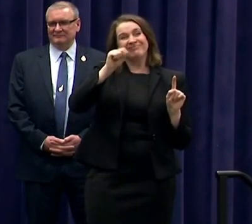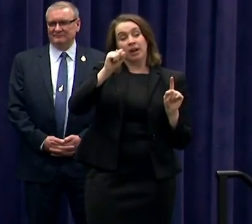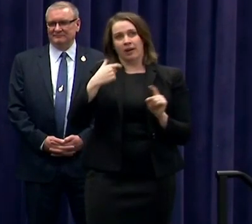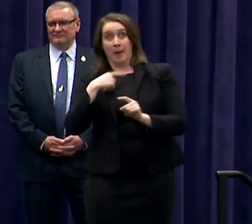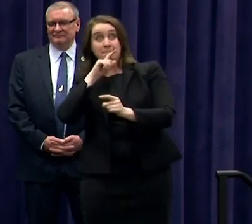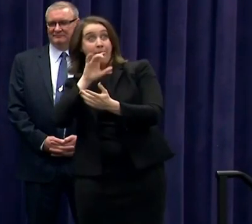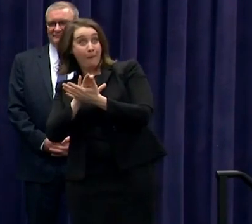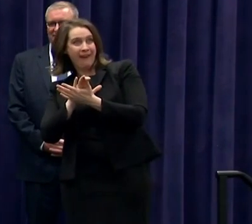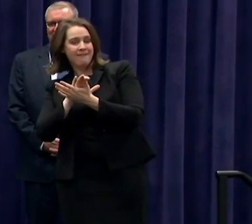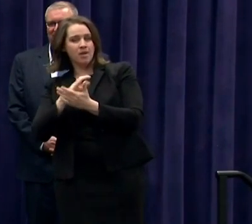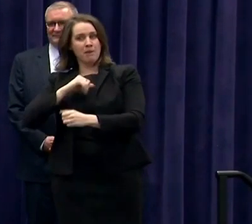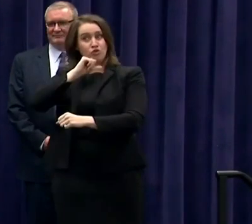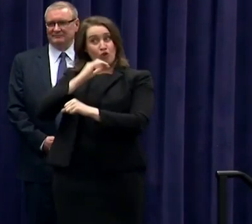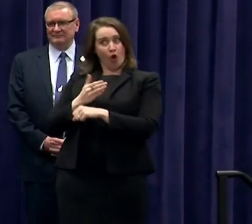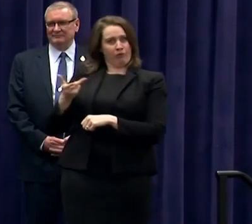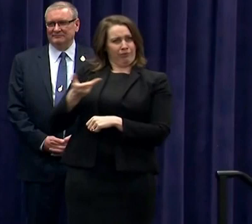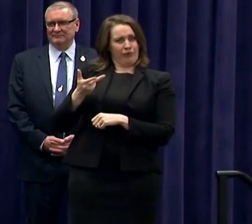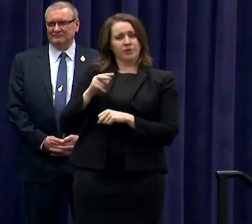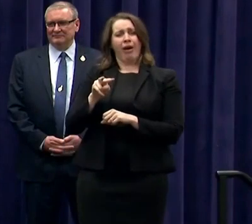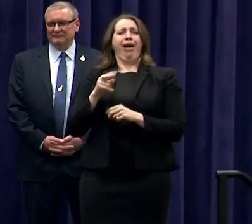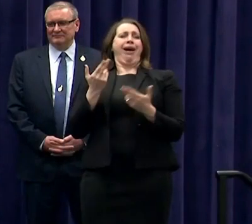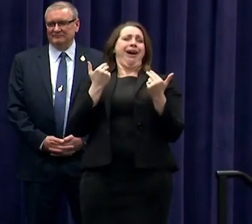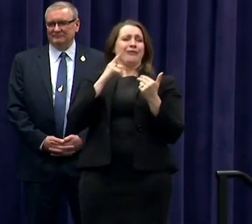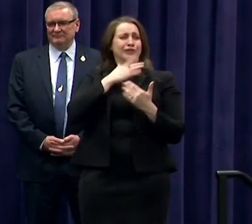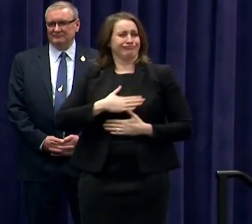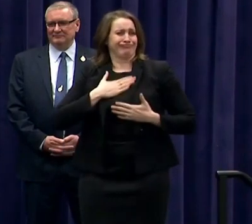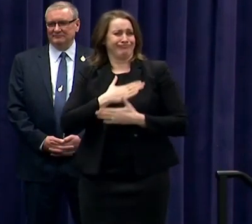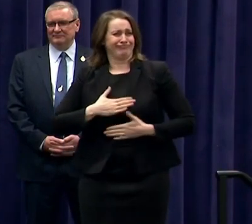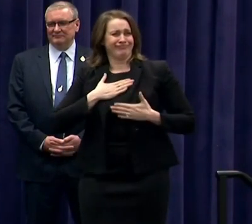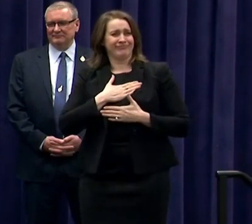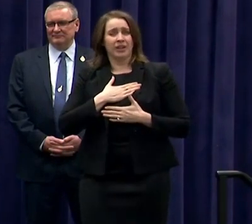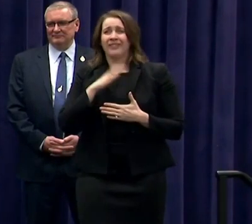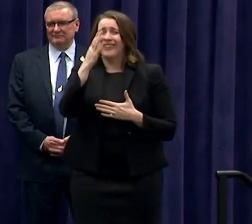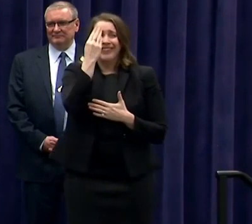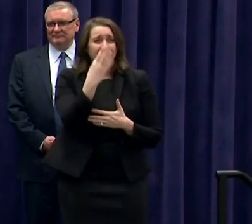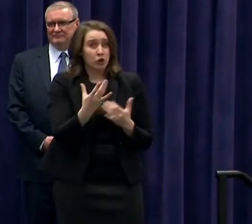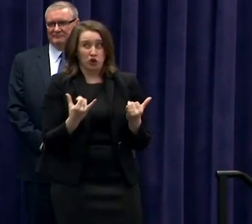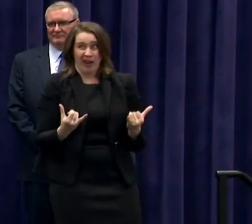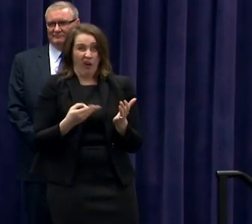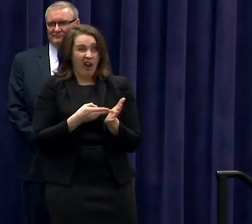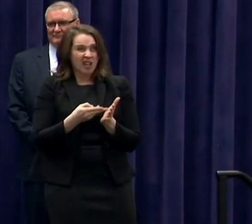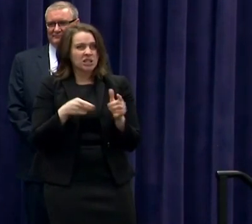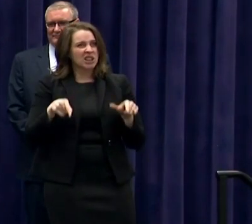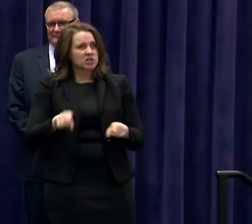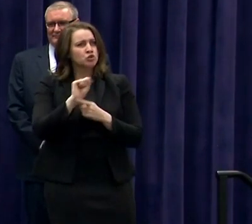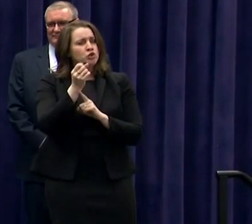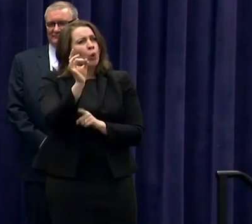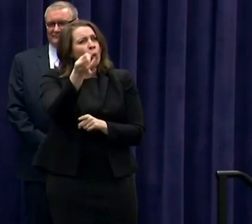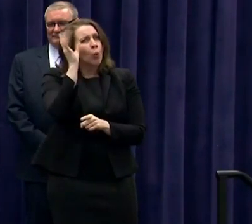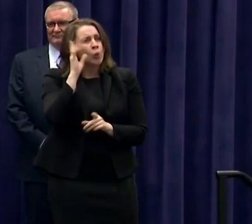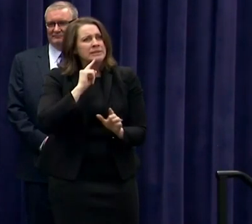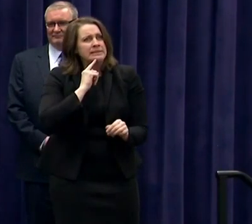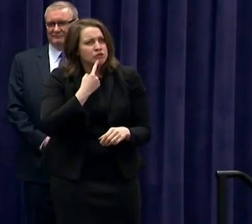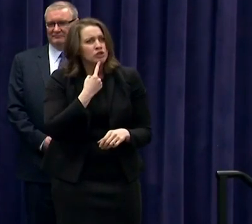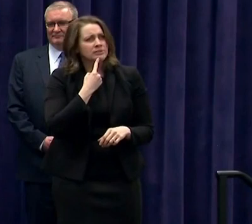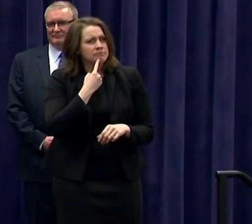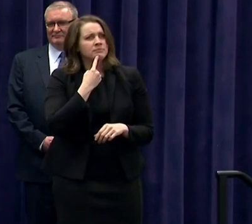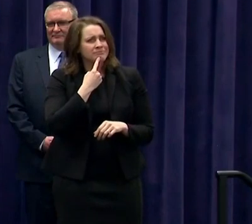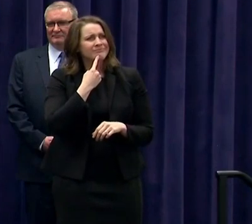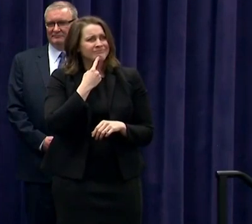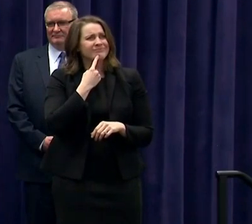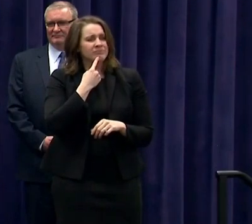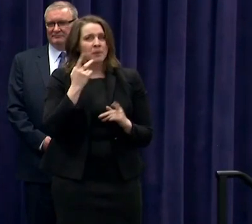and my daughter and I. But like, look, I think this is a really intense situation. And we all